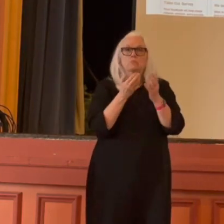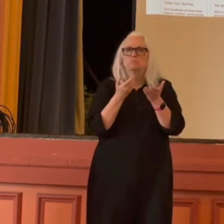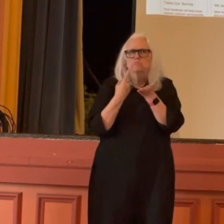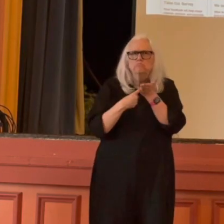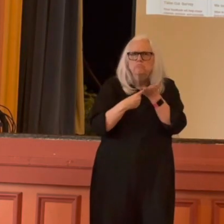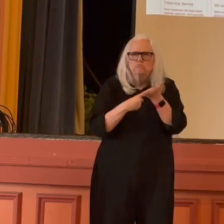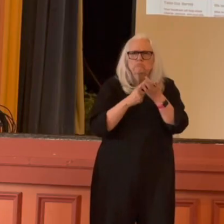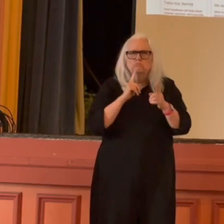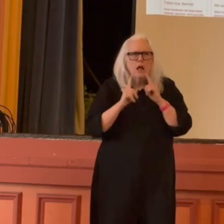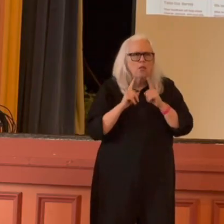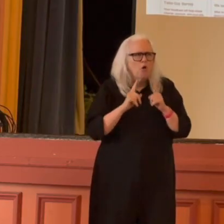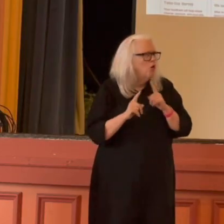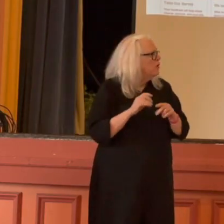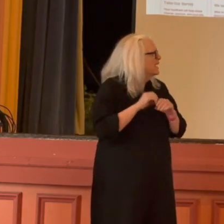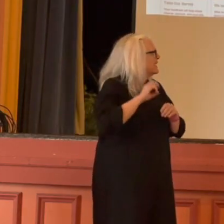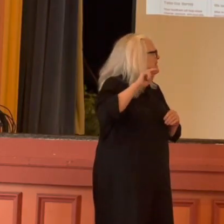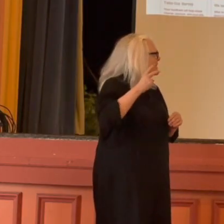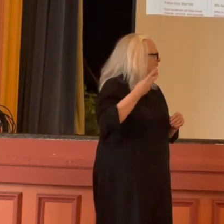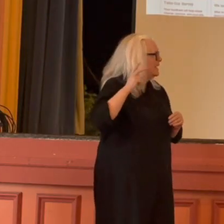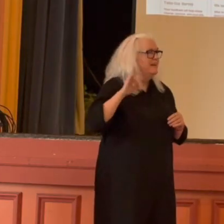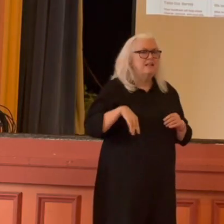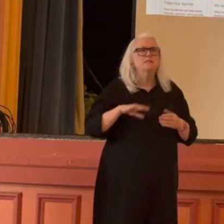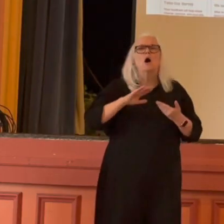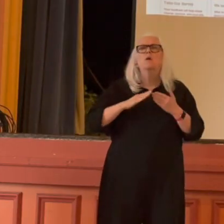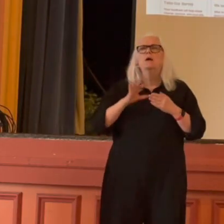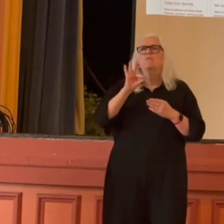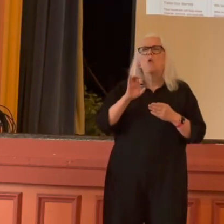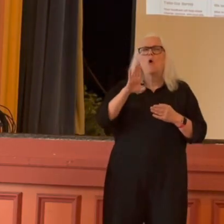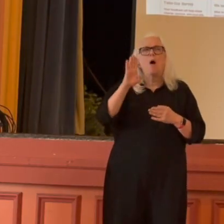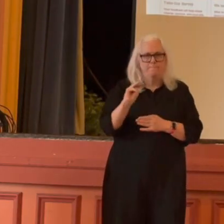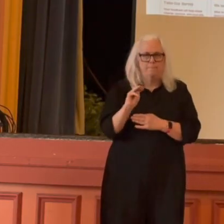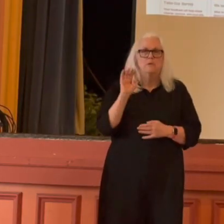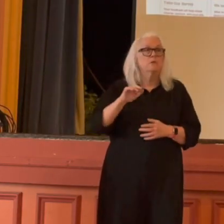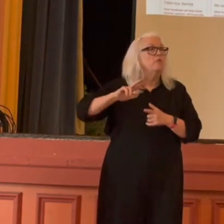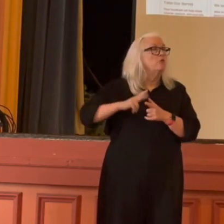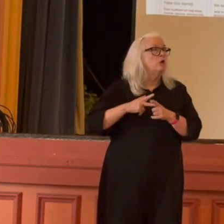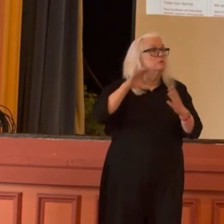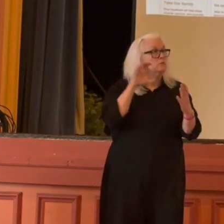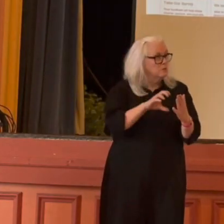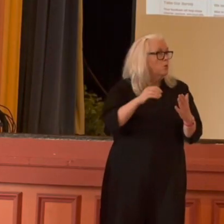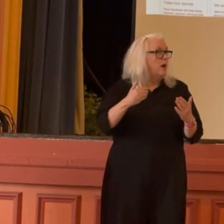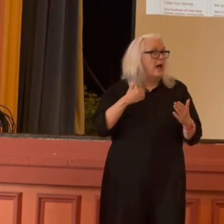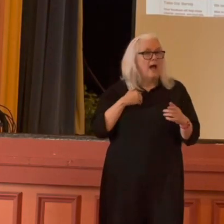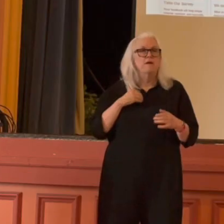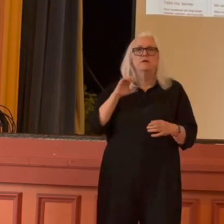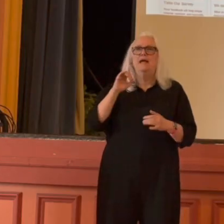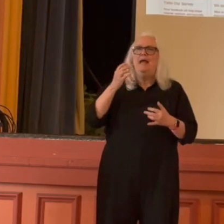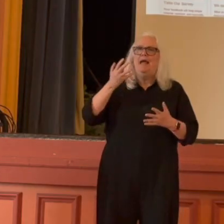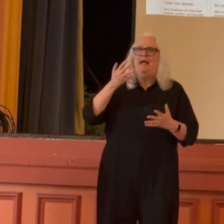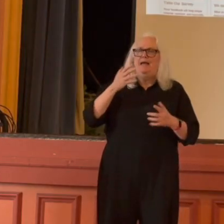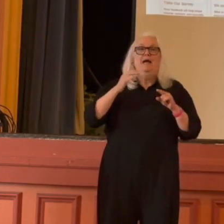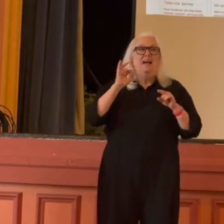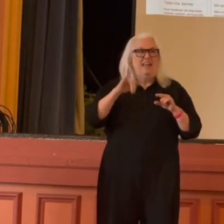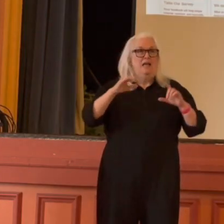the second section, which is the community forum. But then the third section we have is our interactive map.